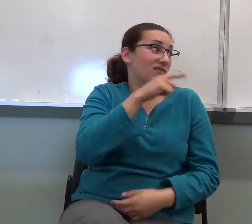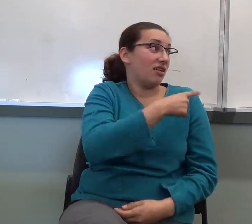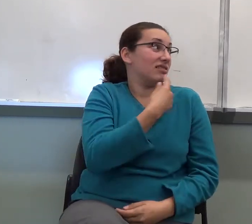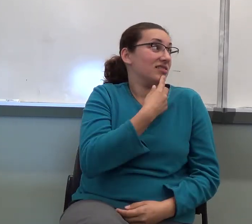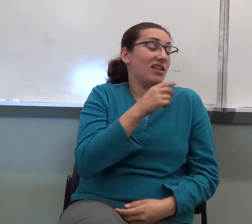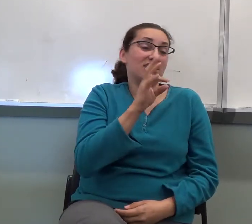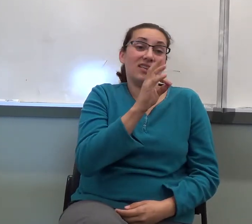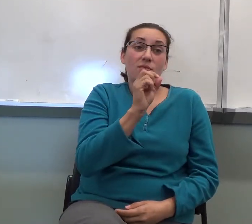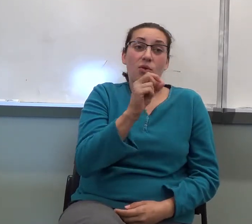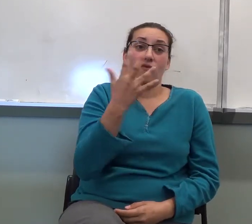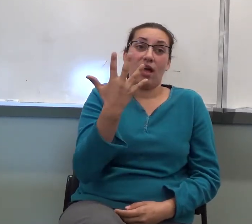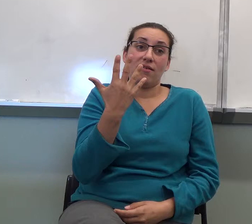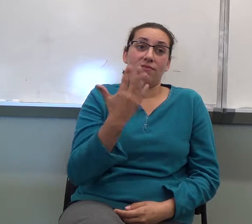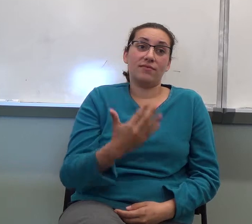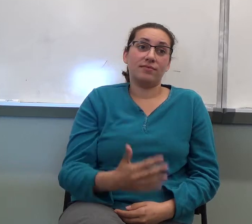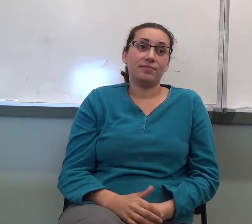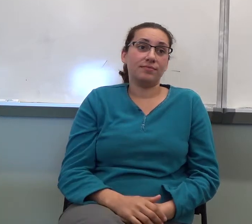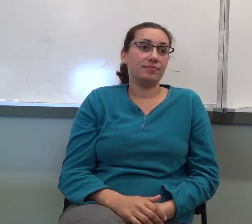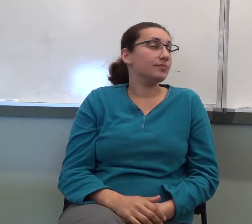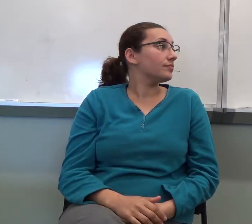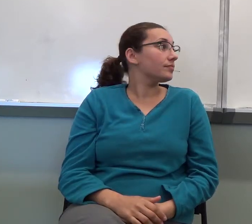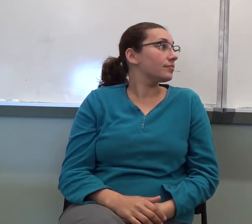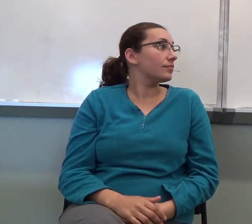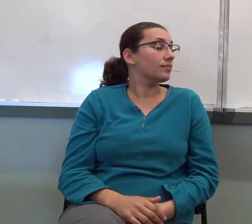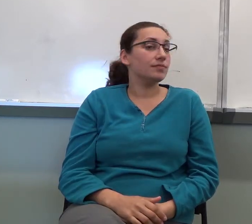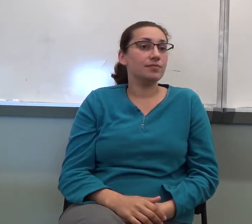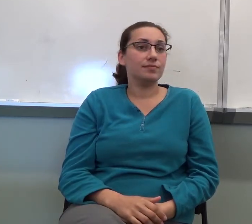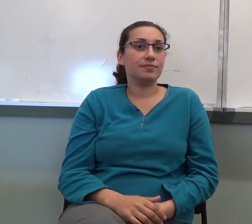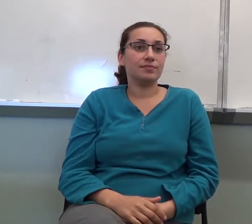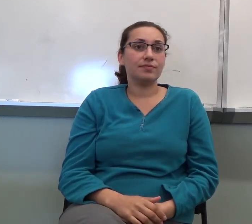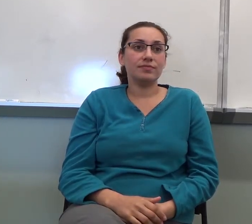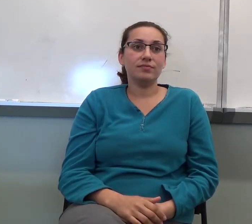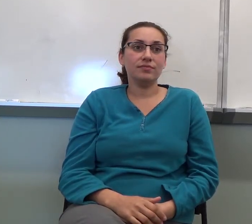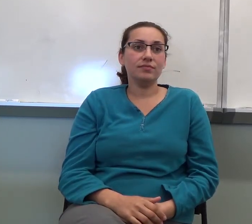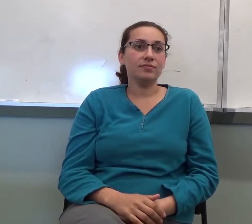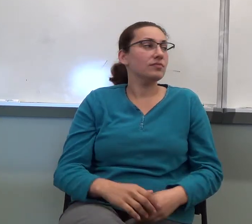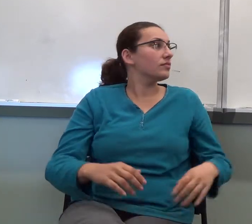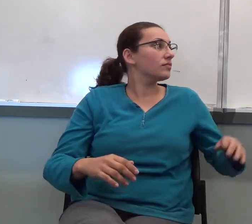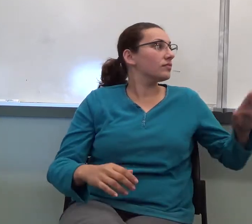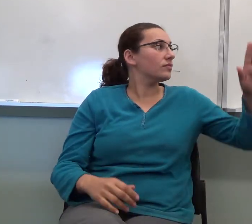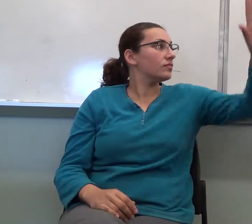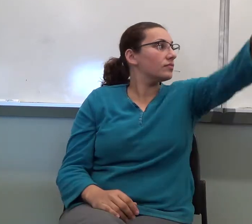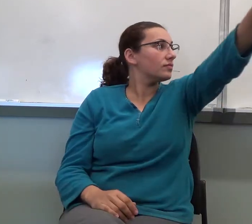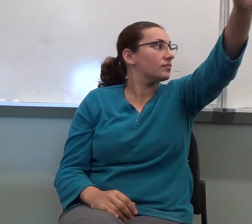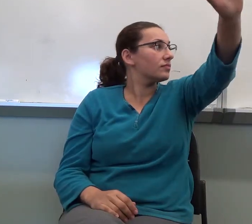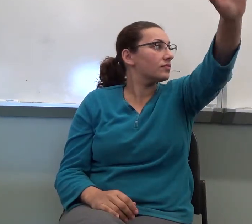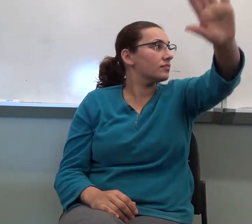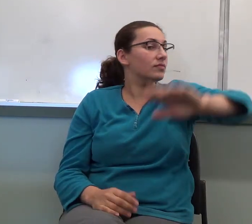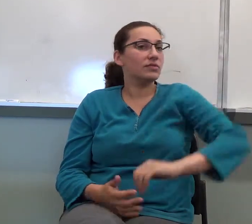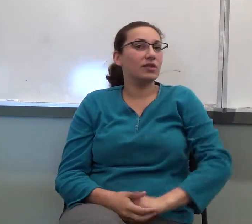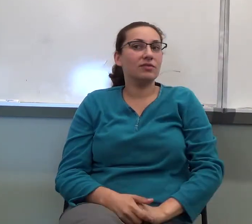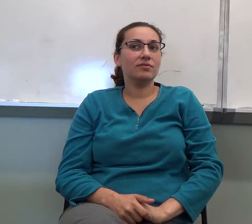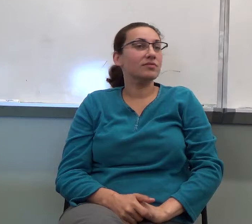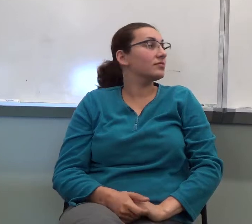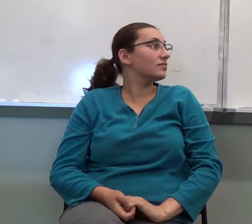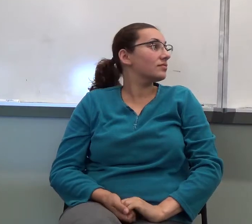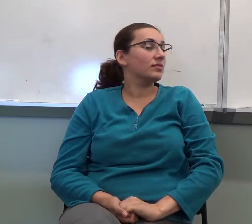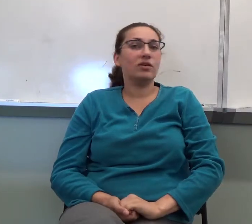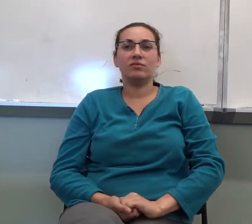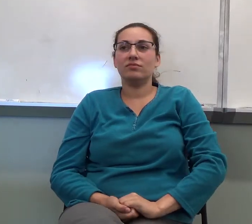nature. And just do a few example problems so that you can see really there's not much new